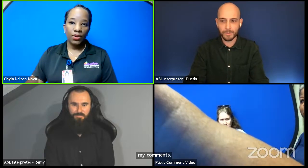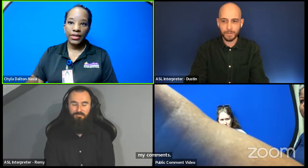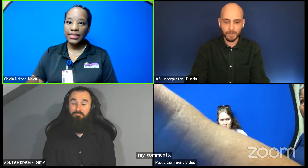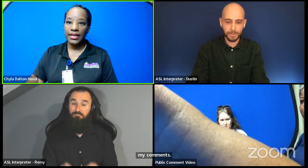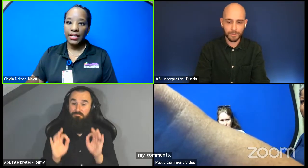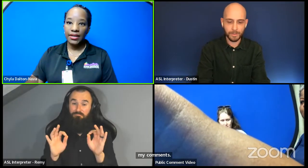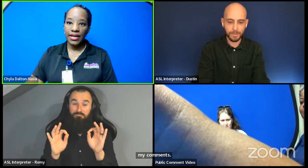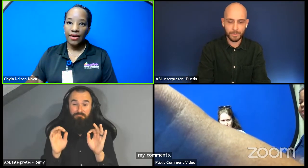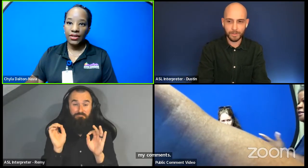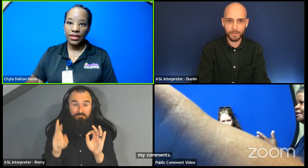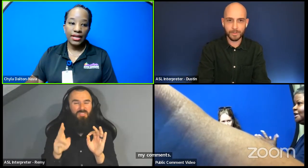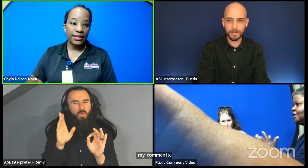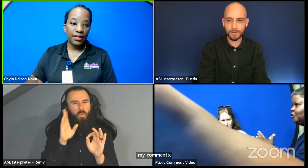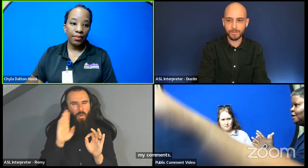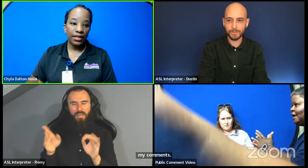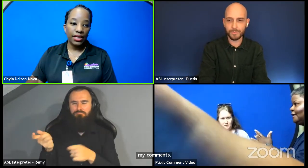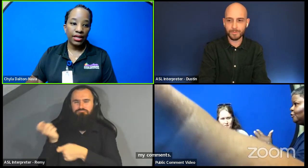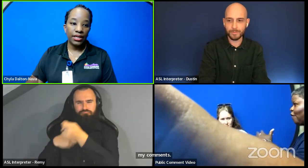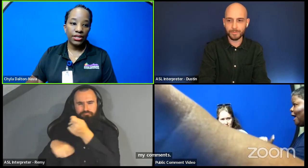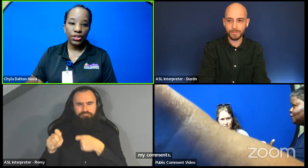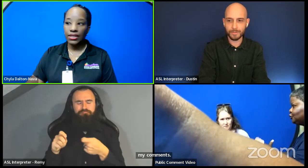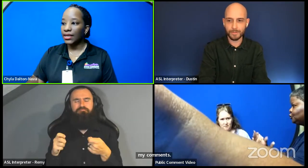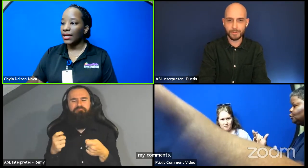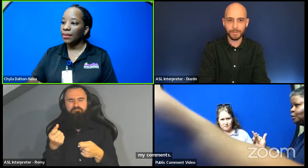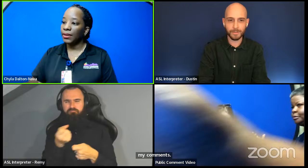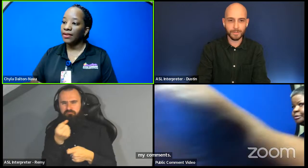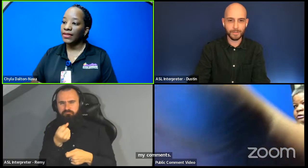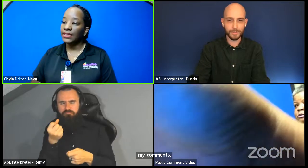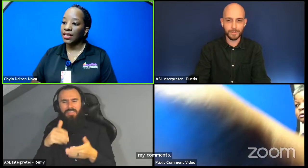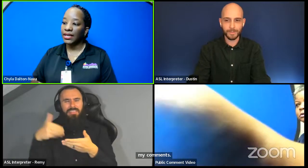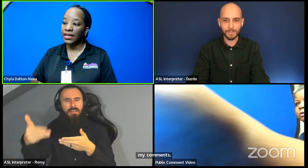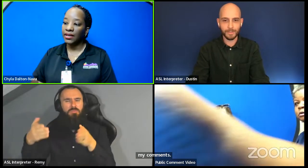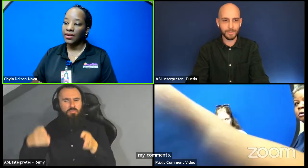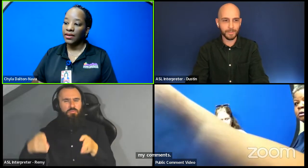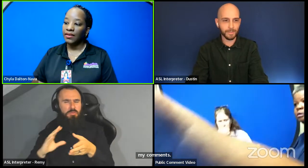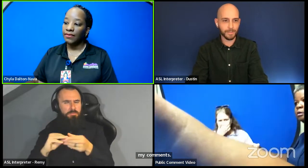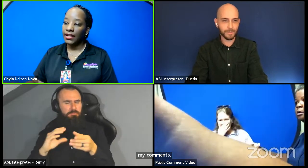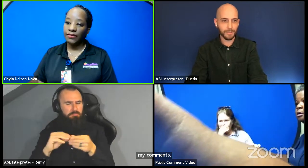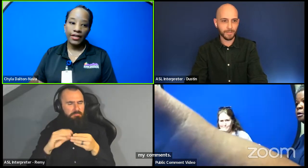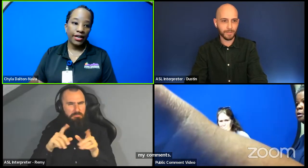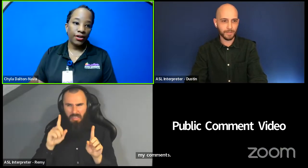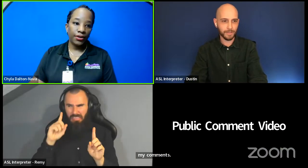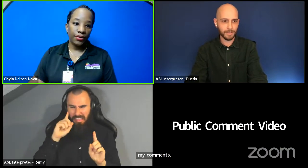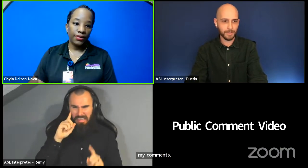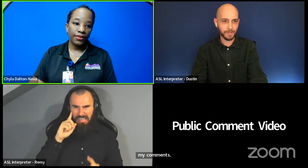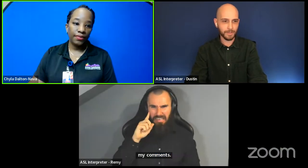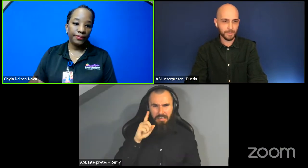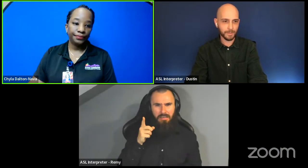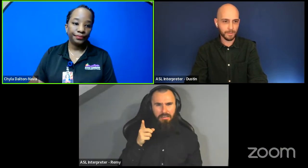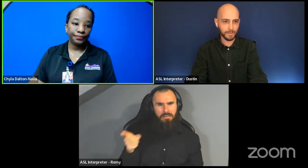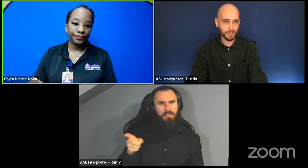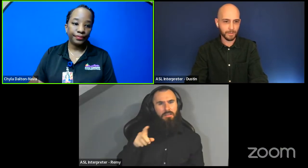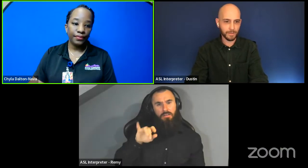All right, and we will reset here and have the next comment here in just a second. I believe that's going to be Vic Figueroa.